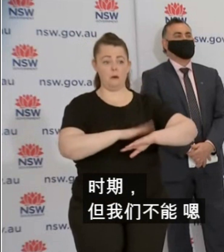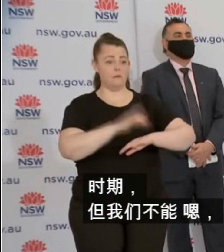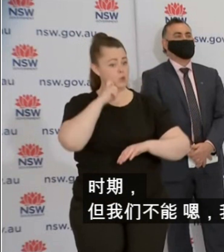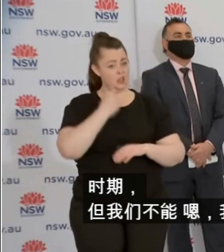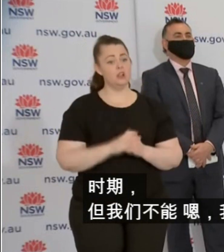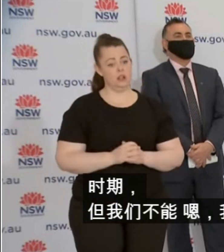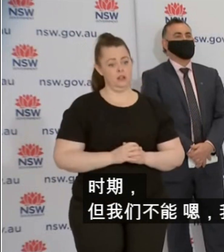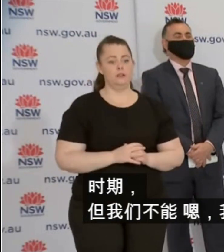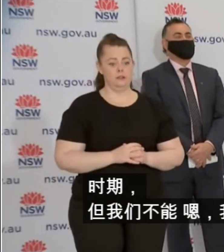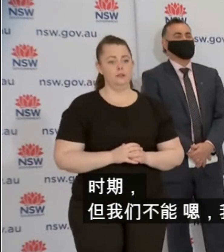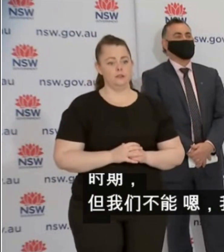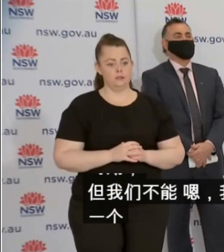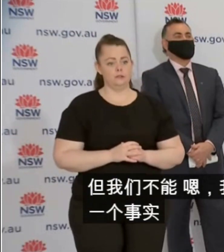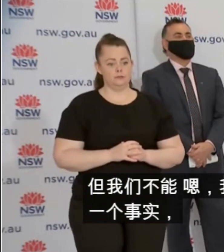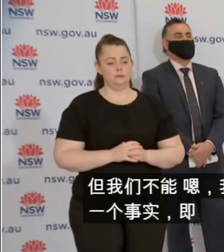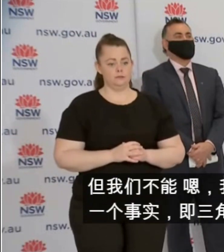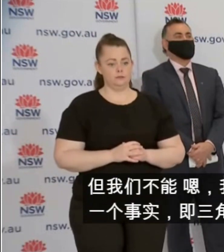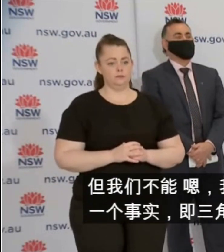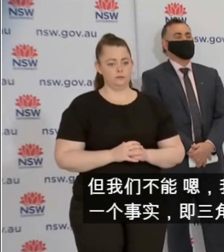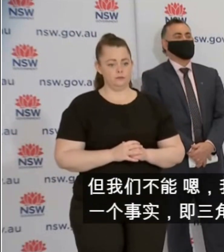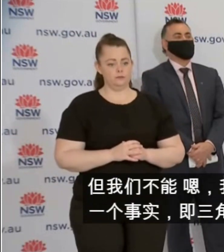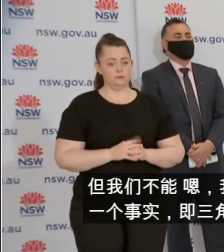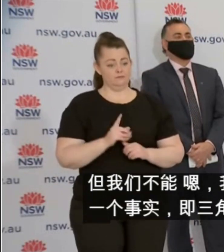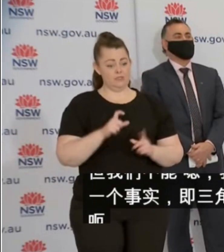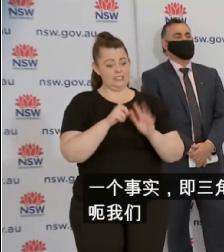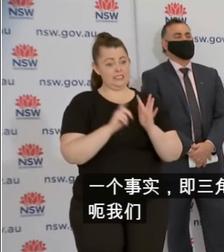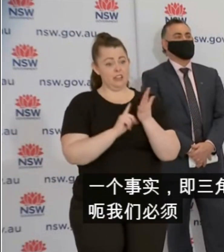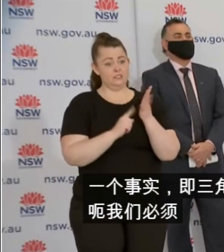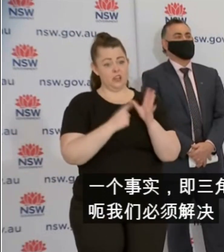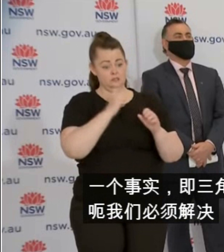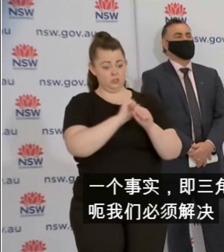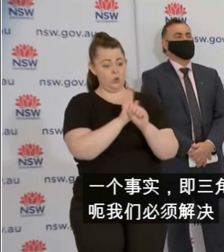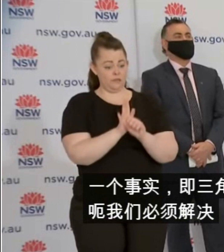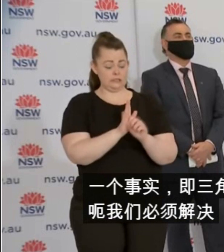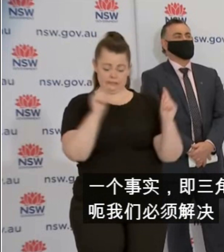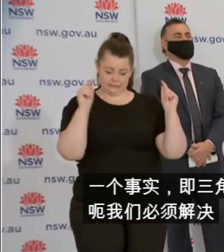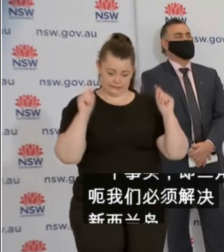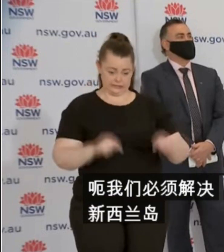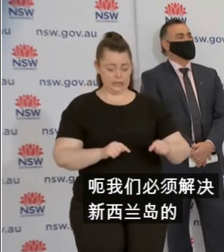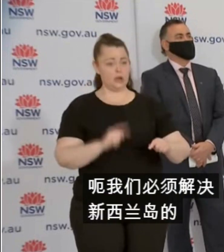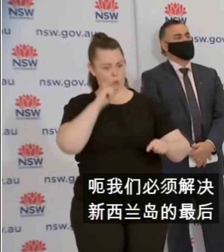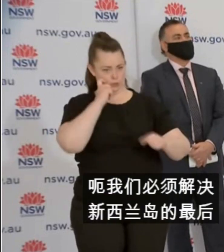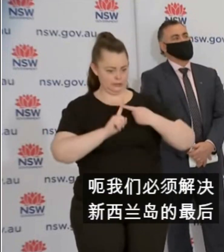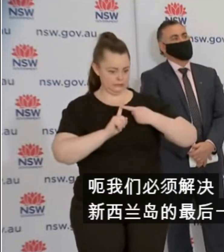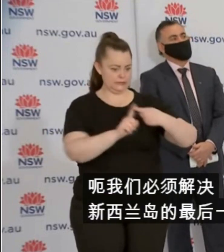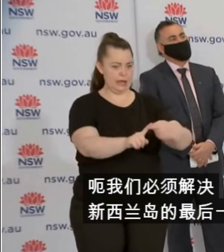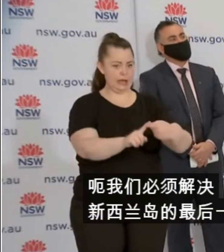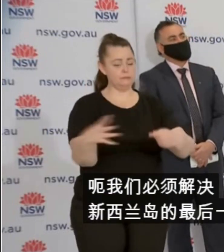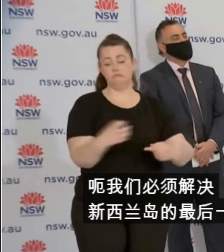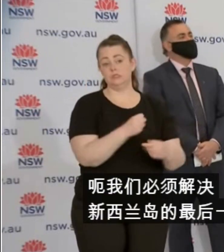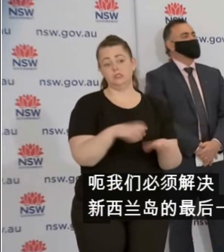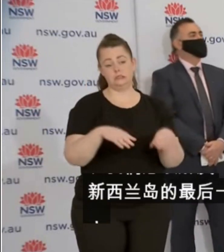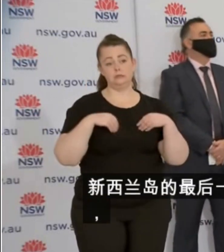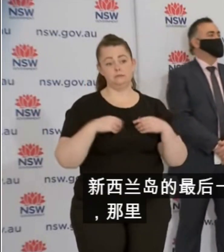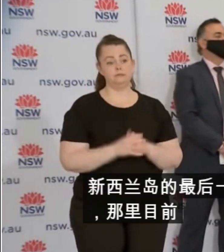can't, I think, forever ignore the fact that Delta is here to stay, and we have to deal with that. Very last question, South yeah. Island of